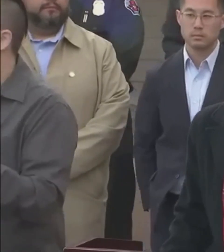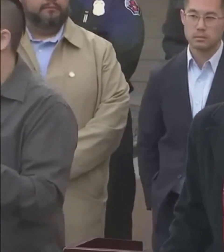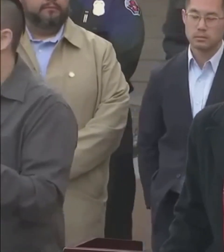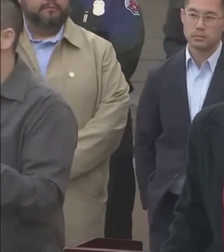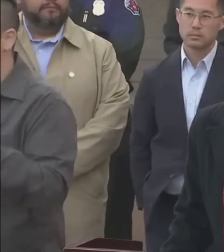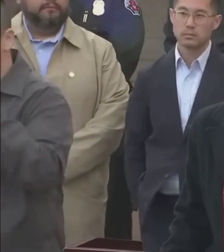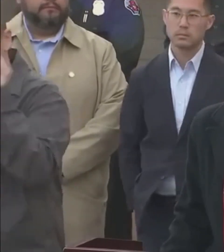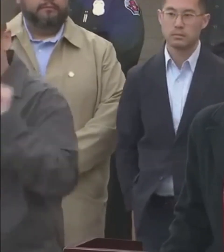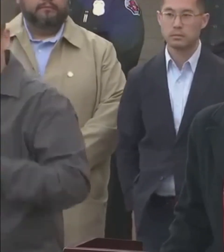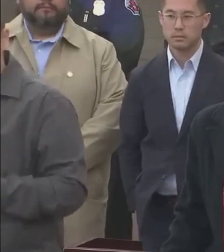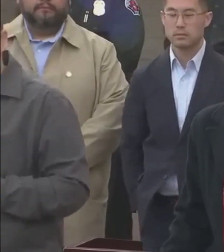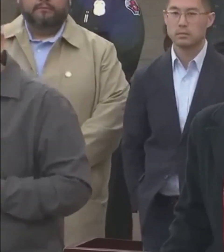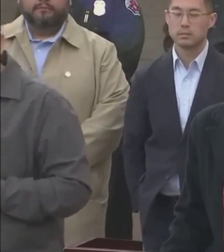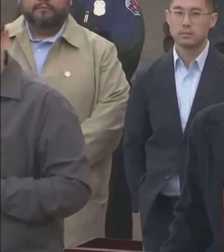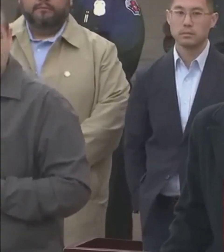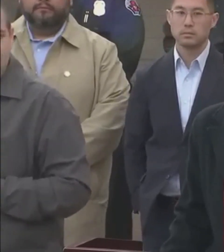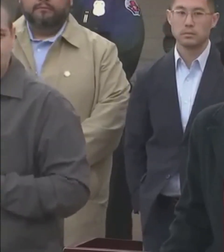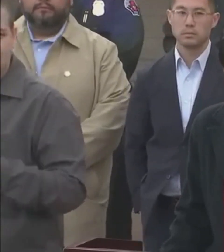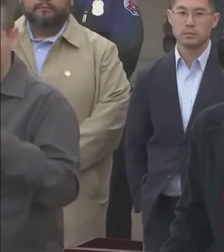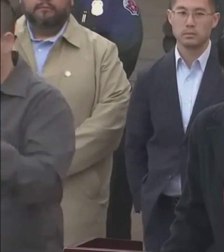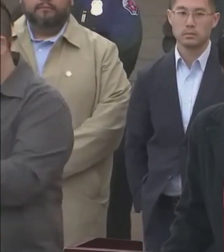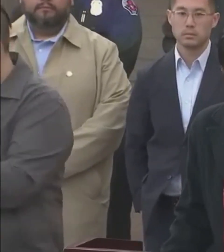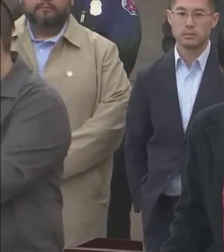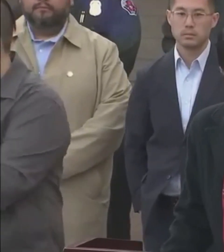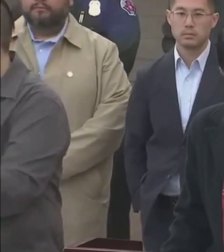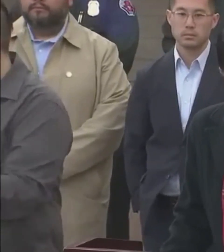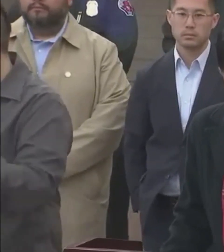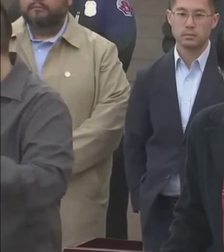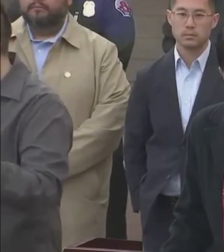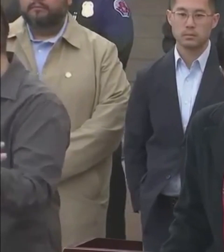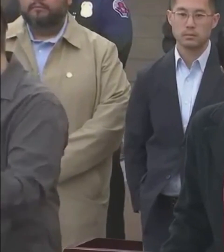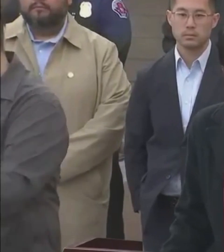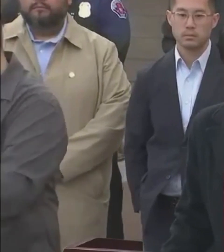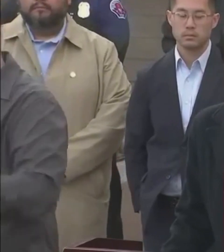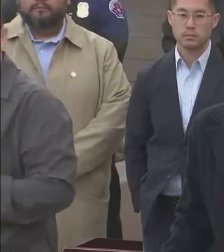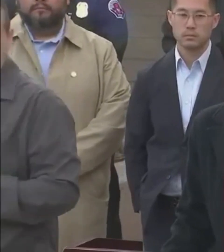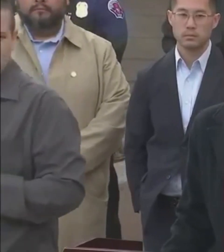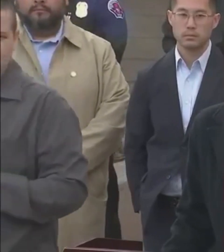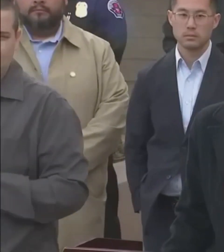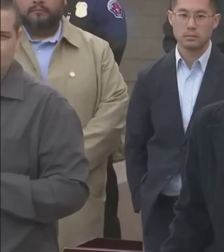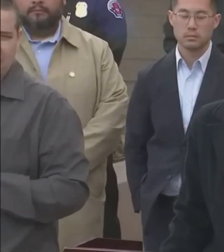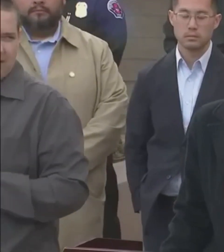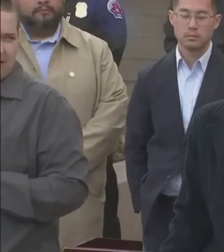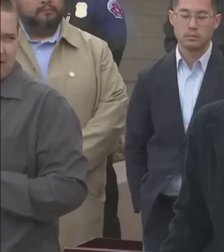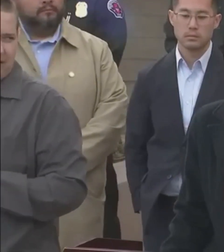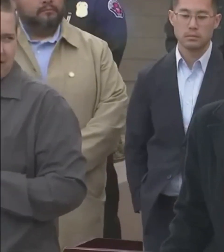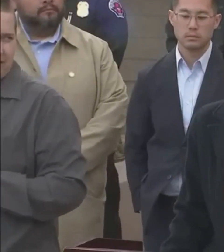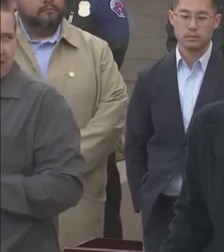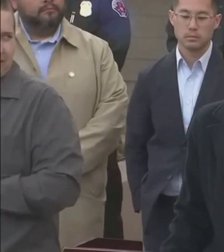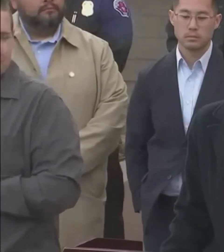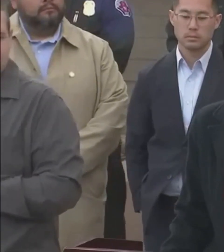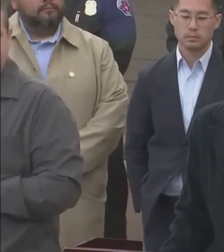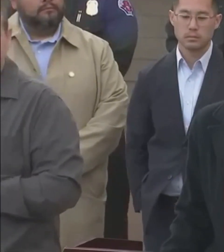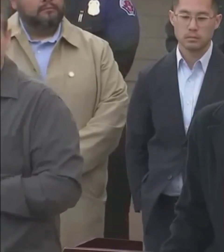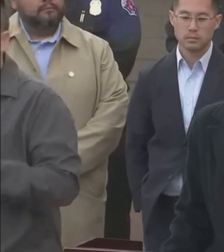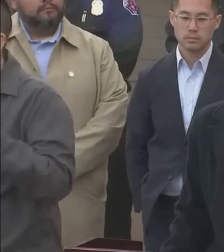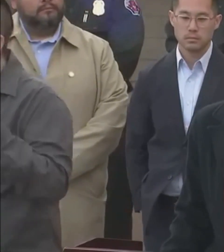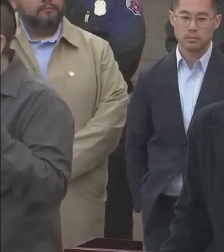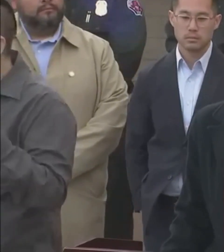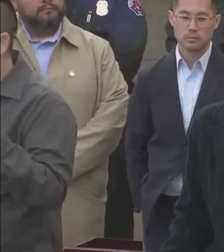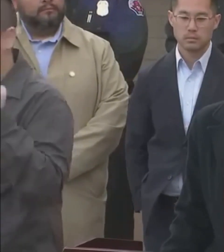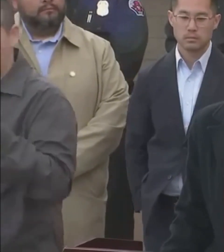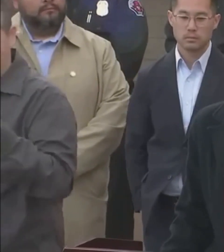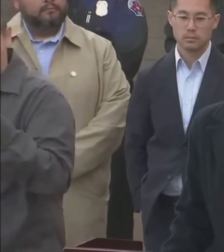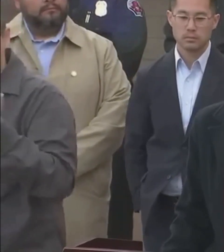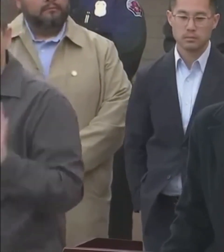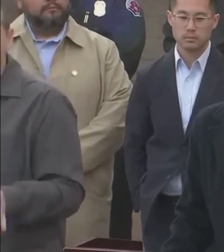be a period of festivity and bliss, however, rather we're currently grieving the deficiency of 10 neighbors who were the survivors of silly viciousness.